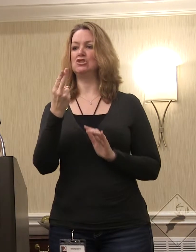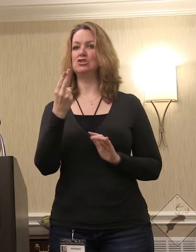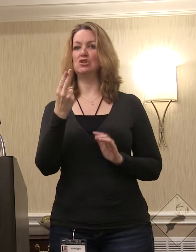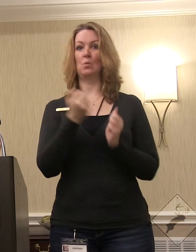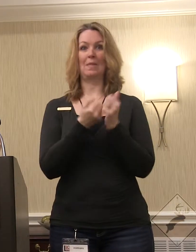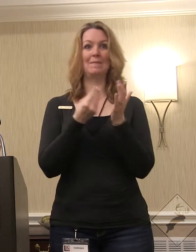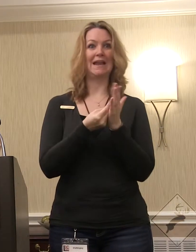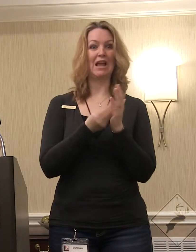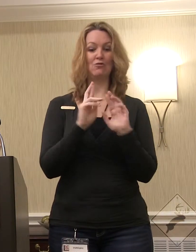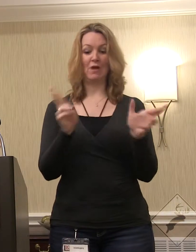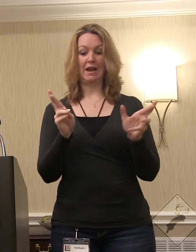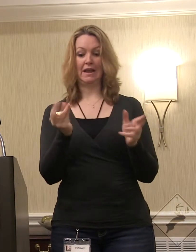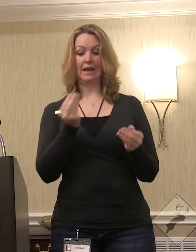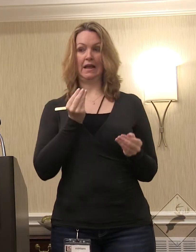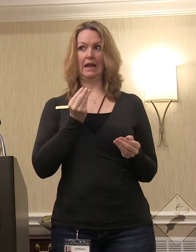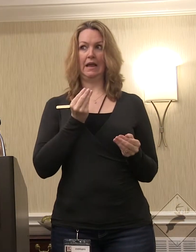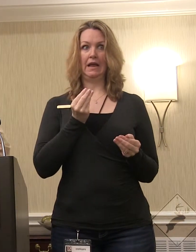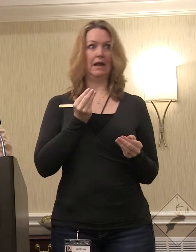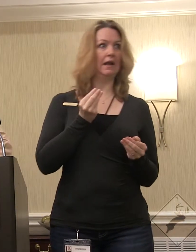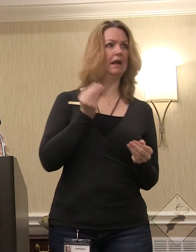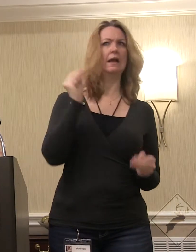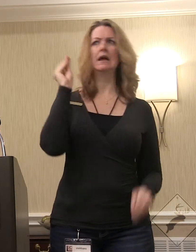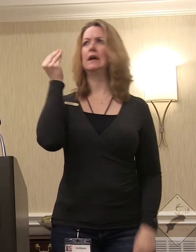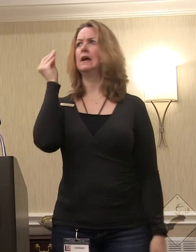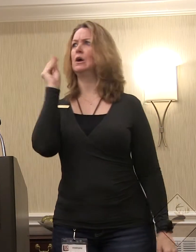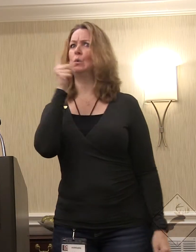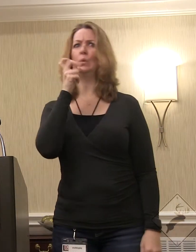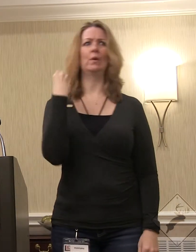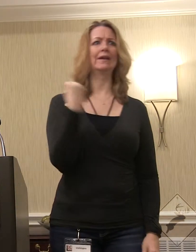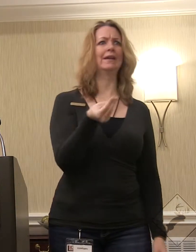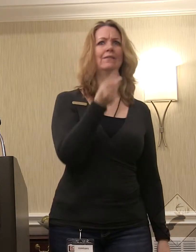with money, and they have no idea who to give money to.